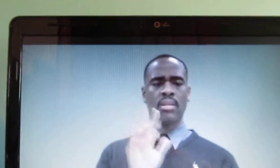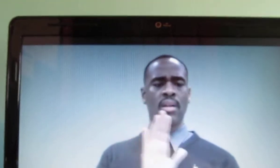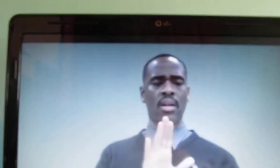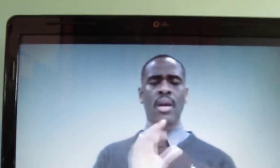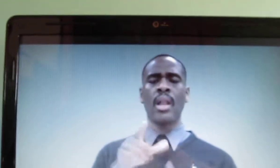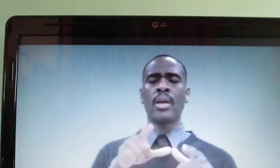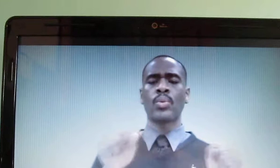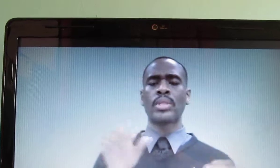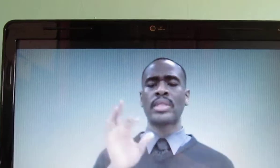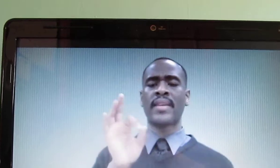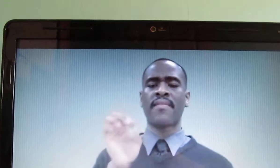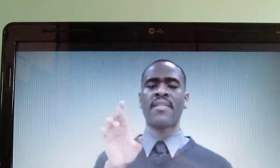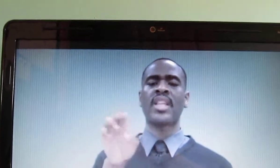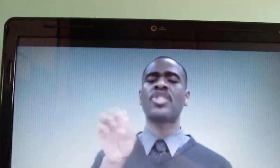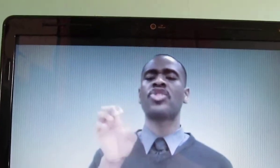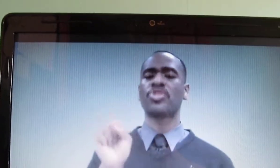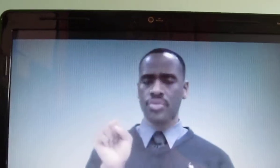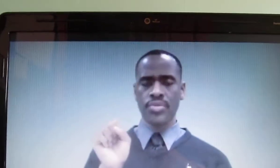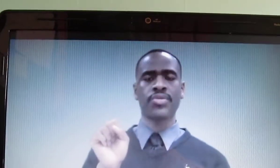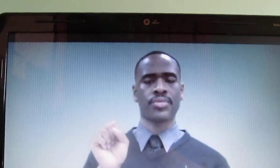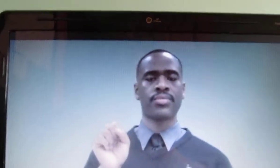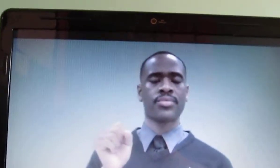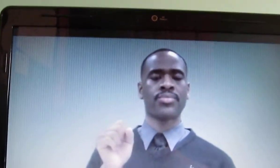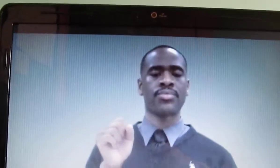and we ask them questions.